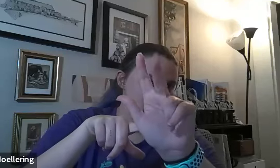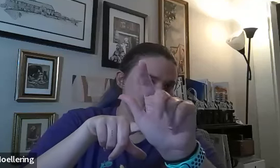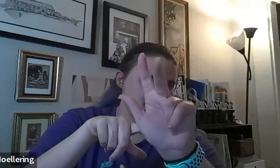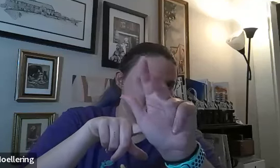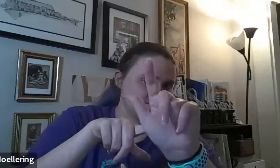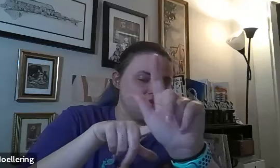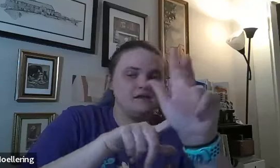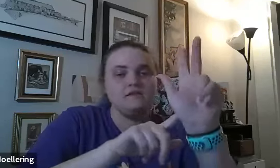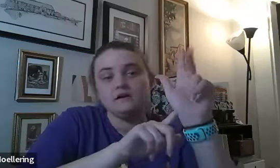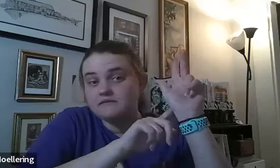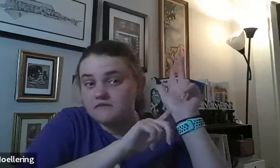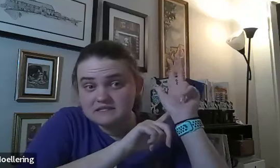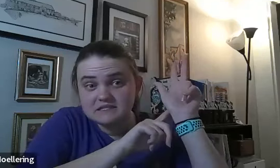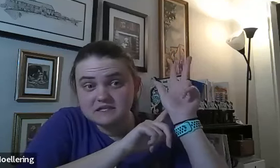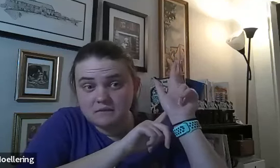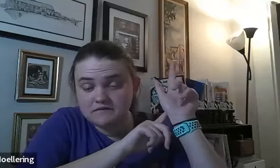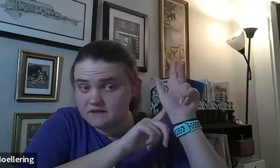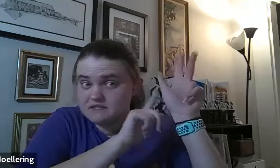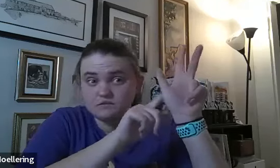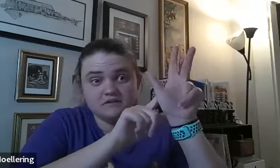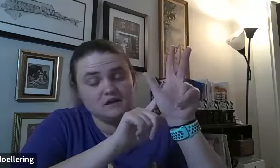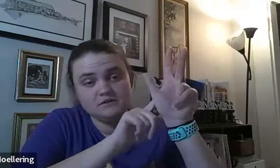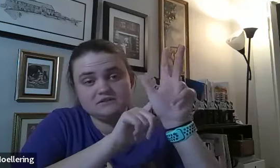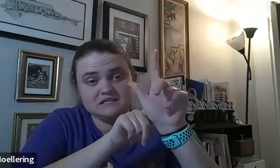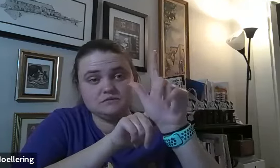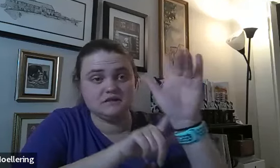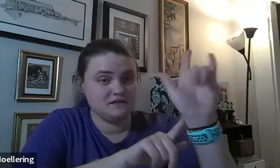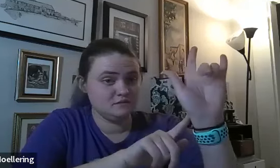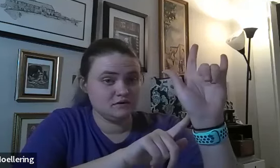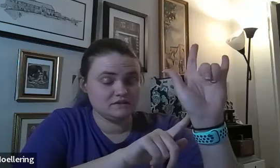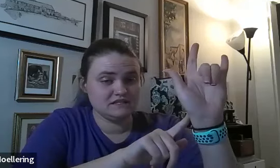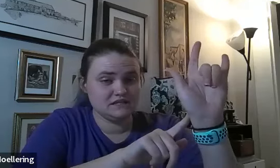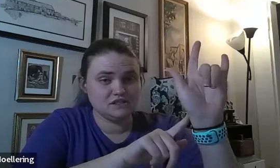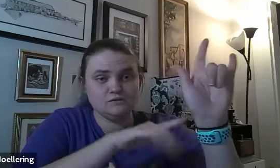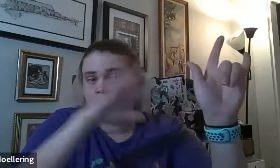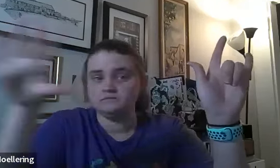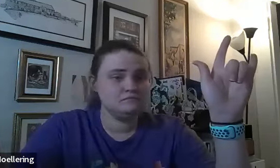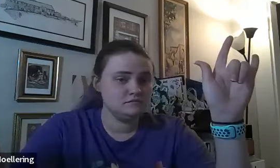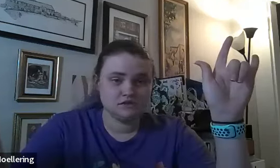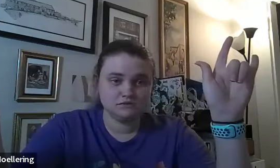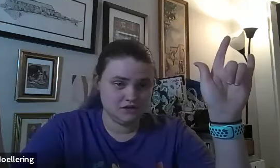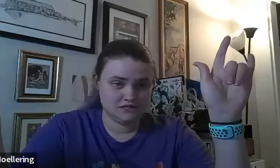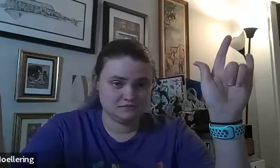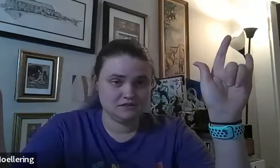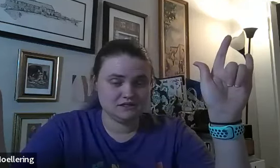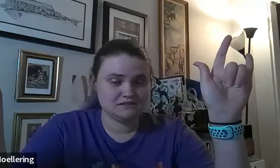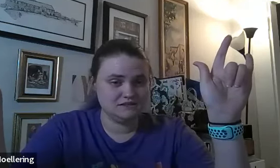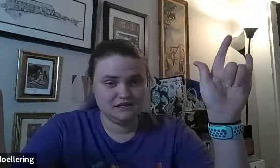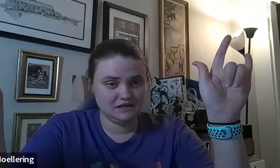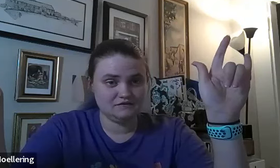23. Look, if this is a number, if this is one of the numbers, this one and this one are ones that get you, don't stress because in the end, if you're